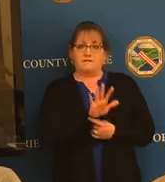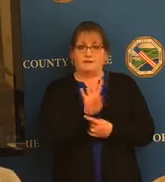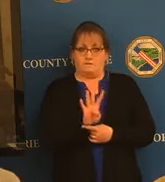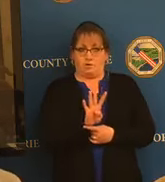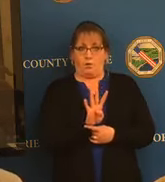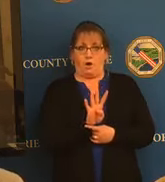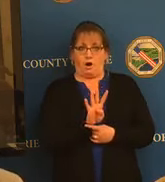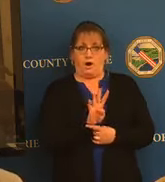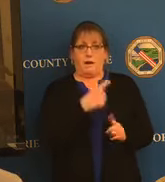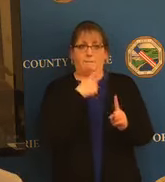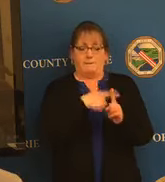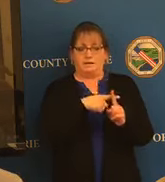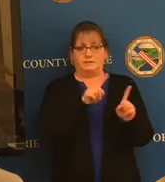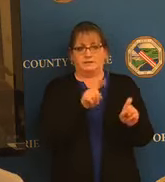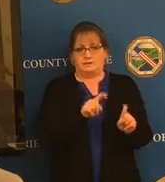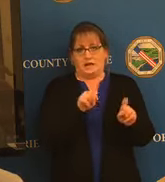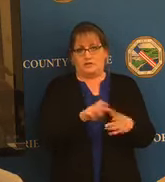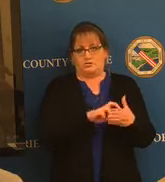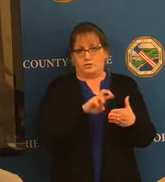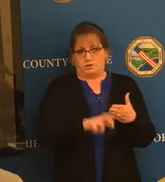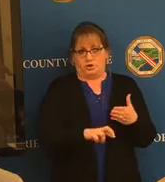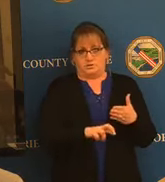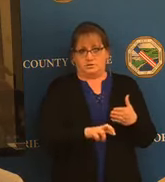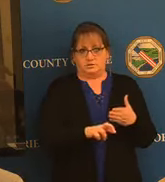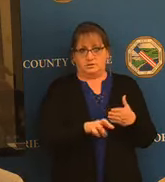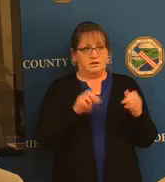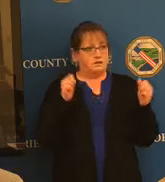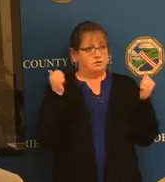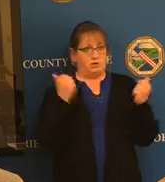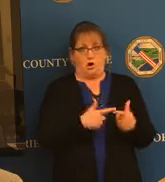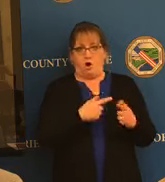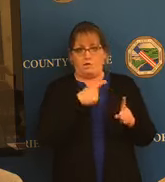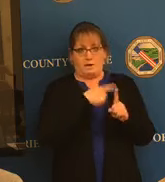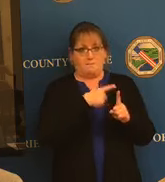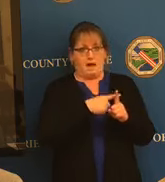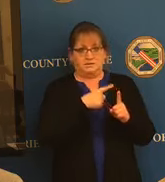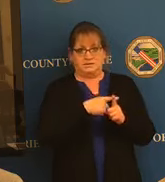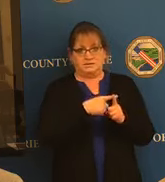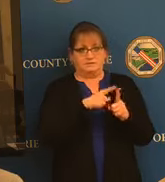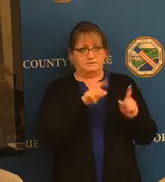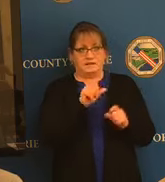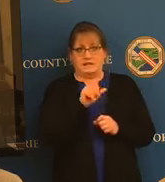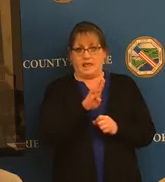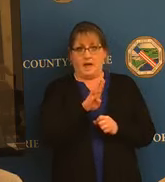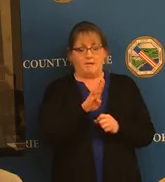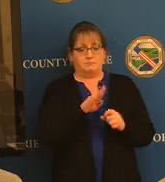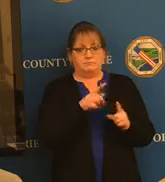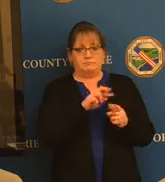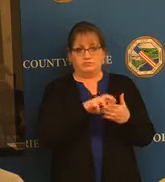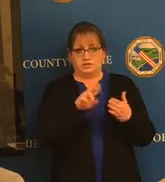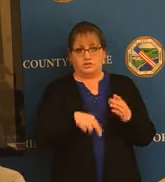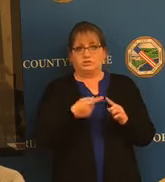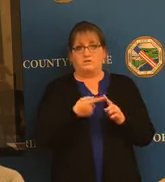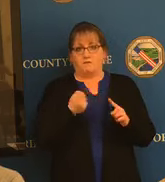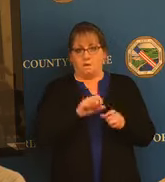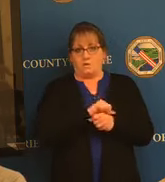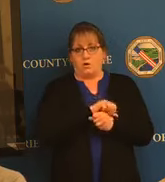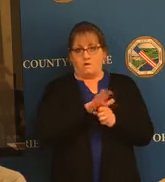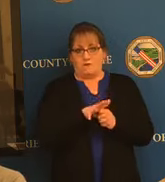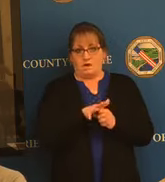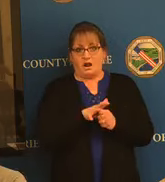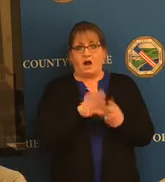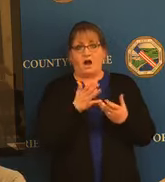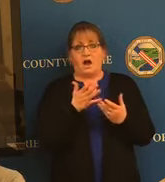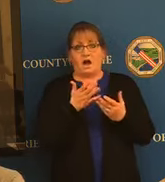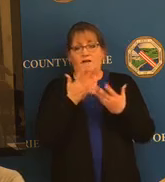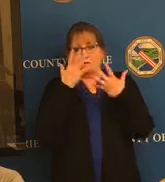354 positive cases. So that's all the positive laboratory results we've received from COVID-19. Of those,